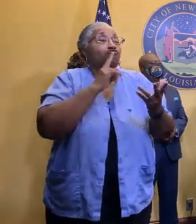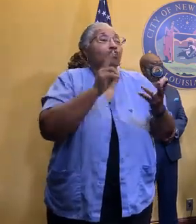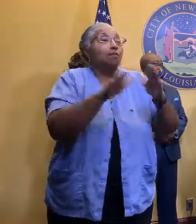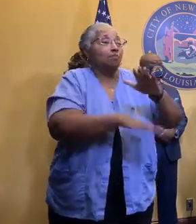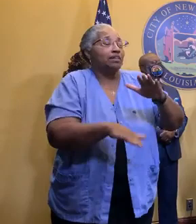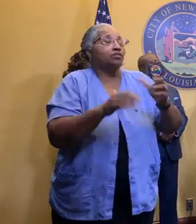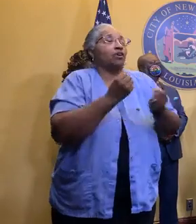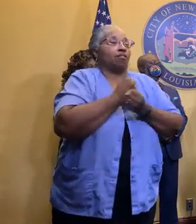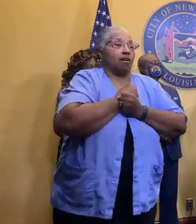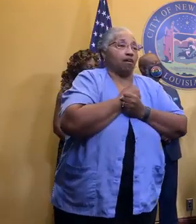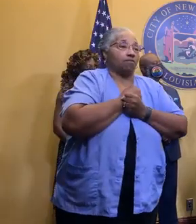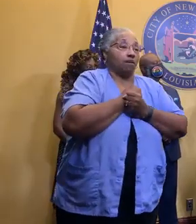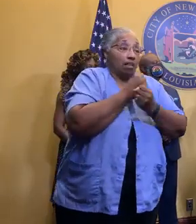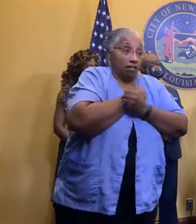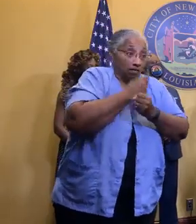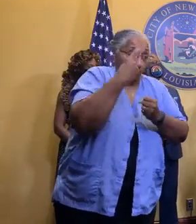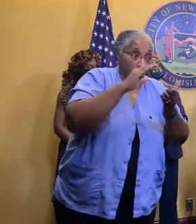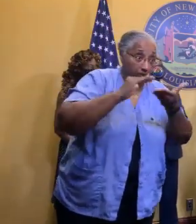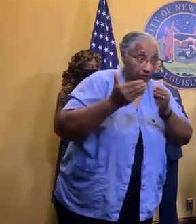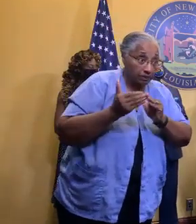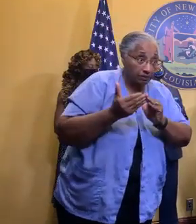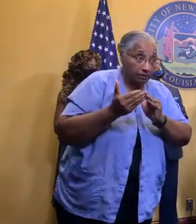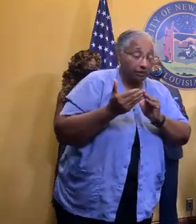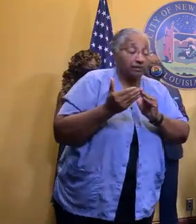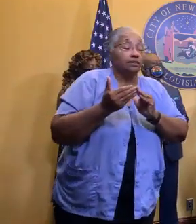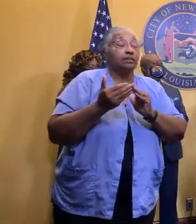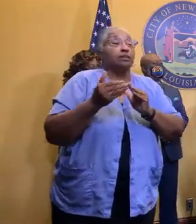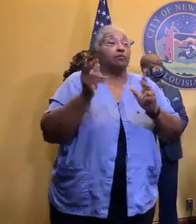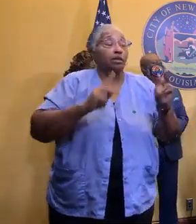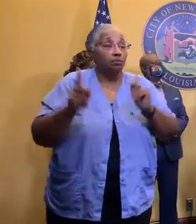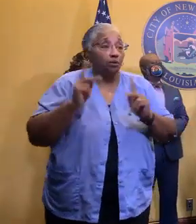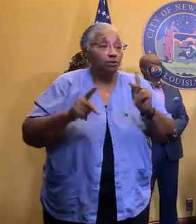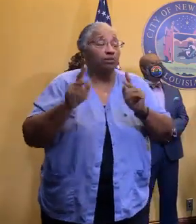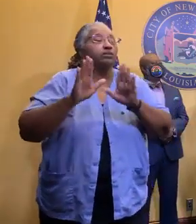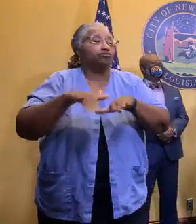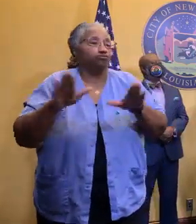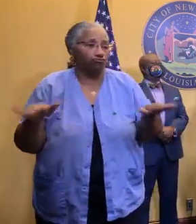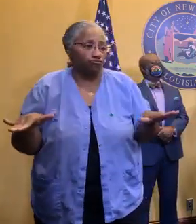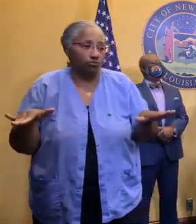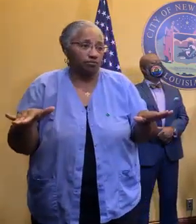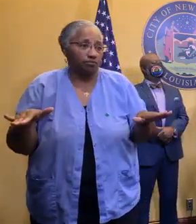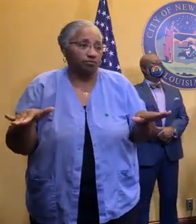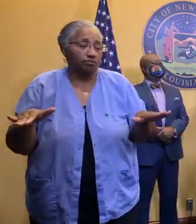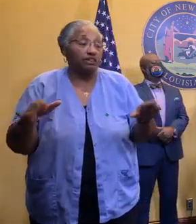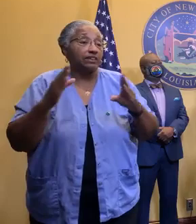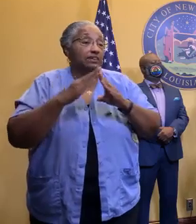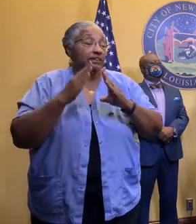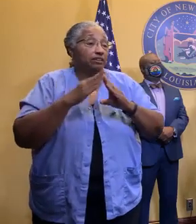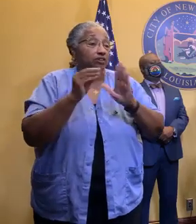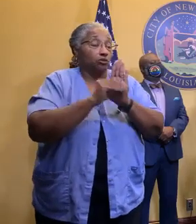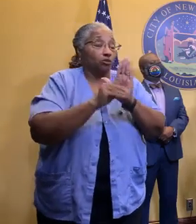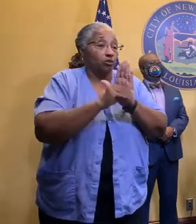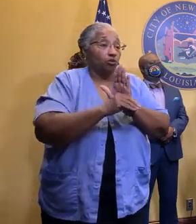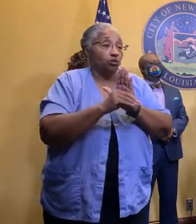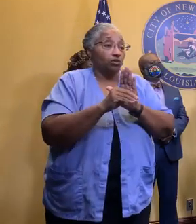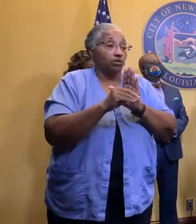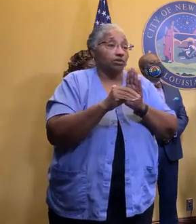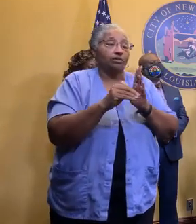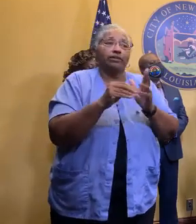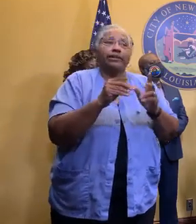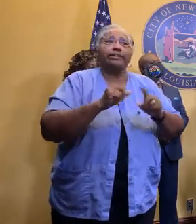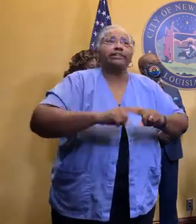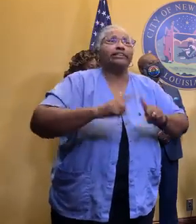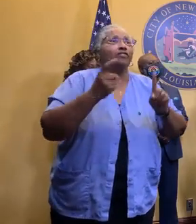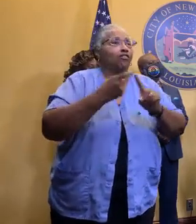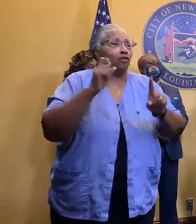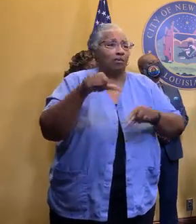Love for our city, love for our community, and love for our children. The city of New Orleans is like no other.